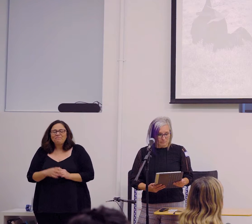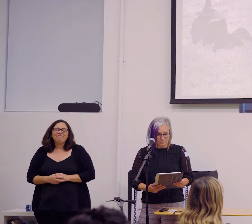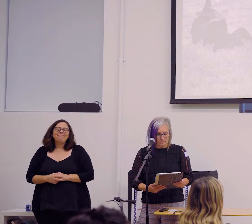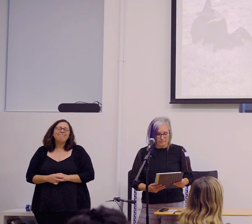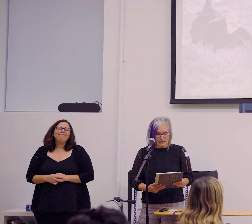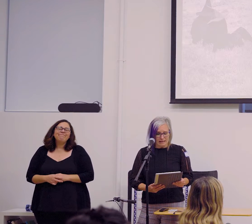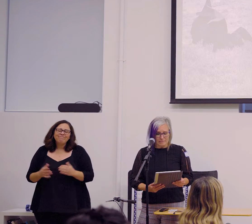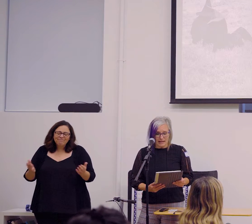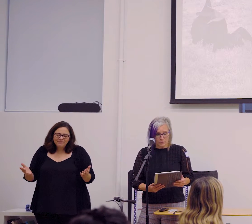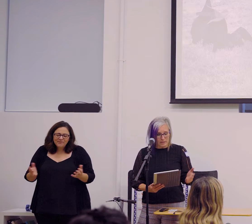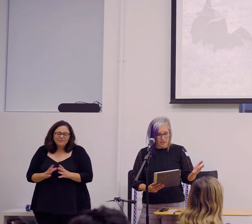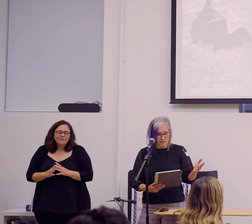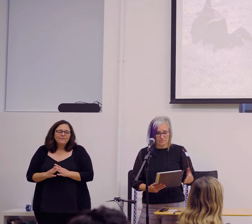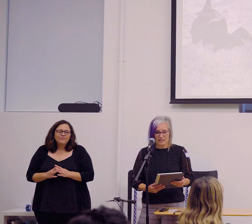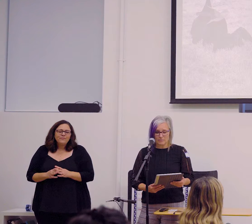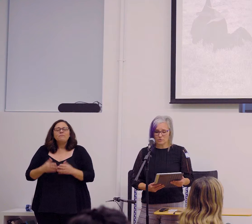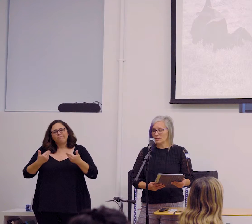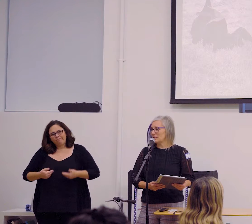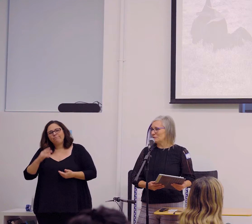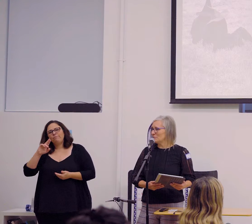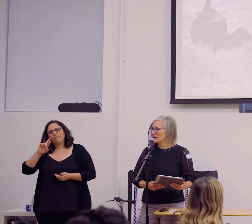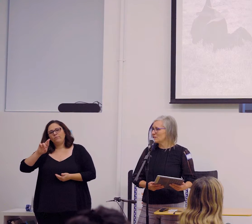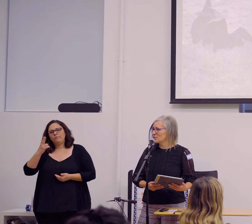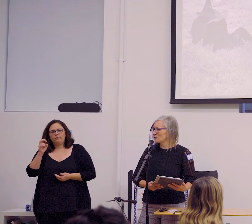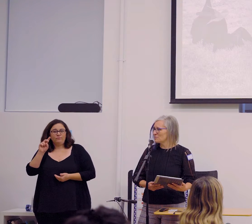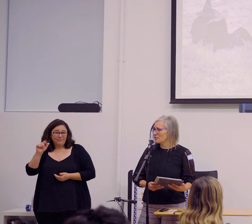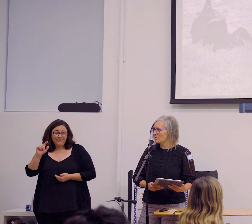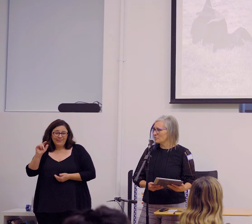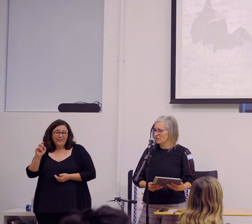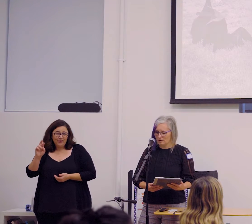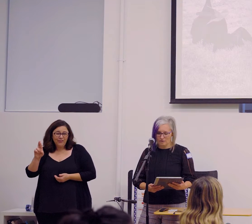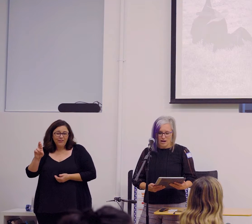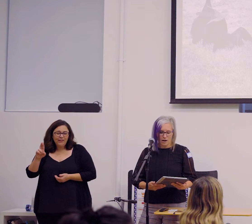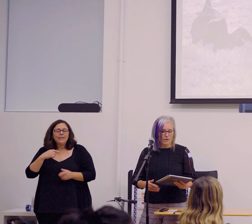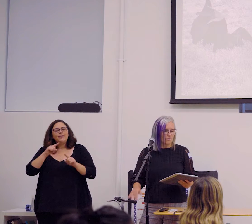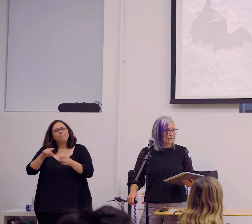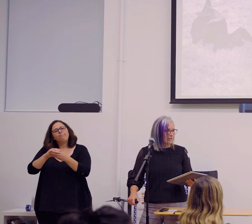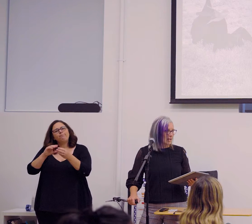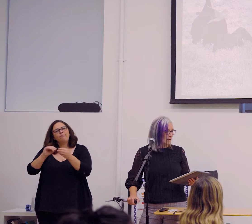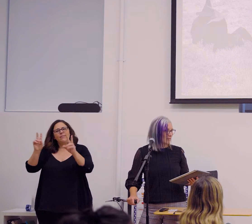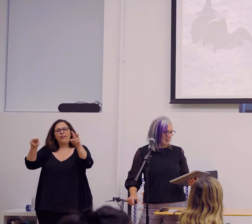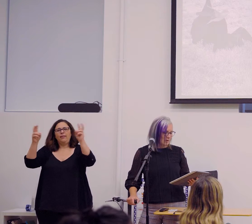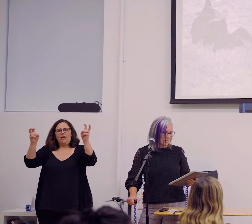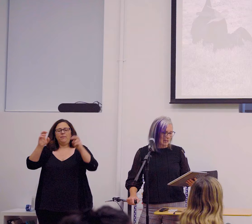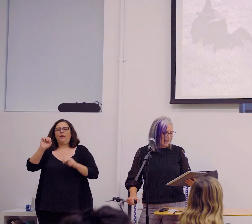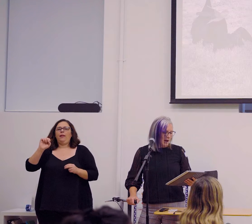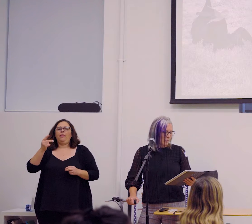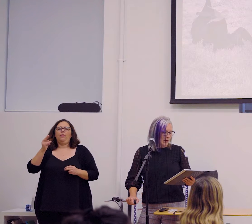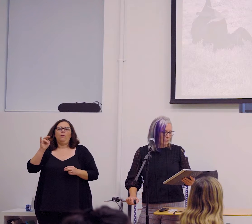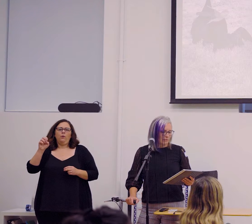So, as was mentioned, my name is Rhonda Taylor. I'm here to share some thoughts with you around the theme of